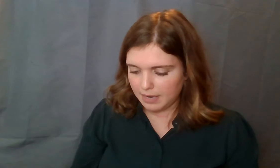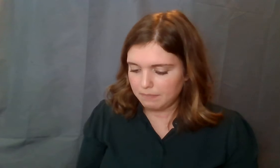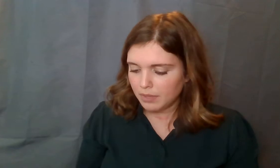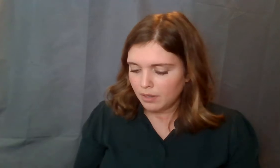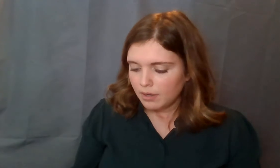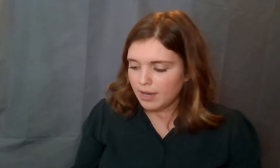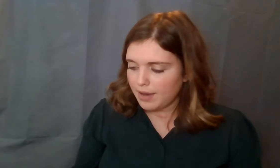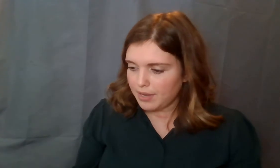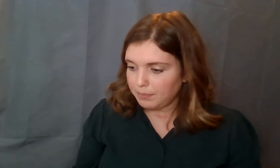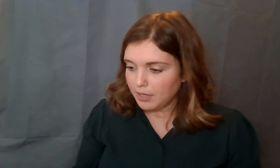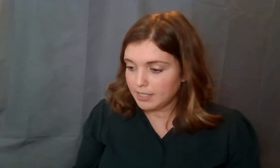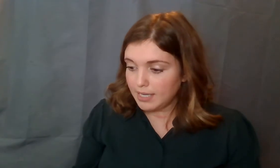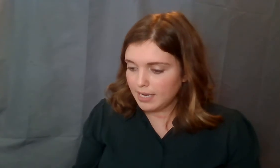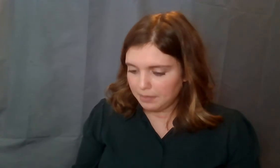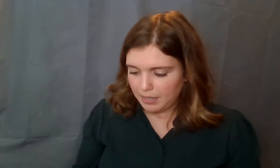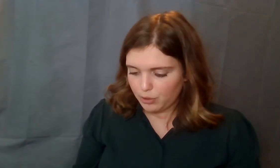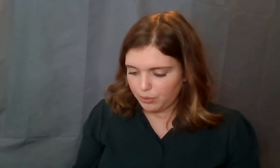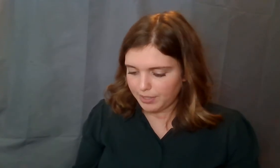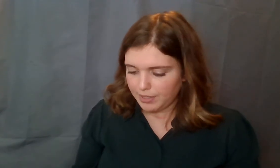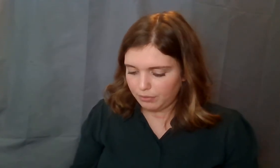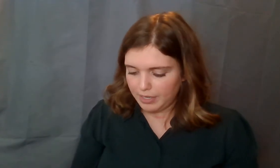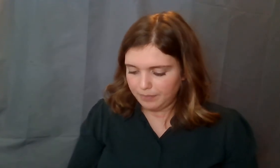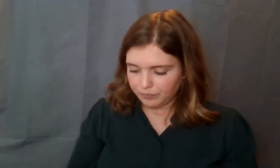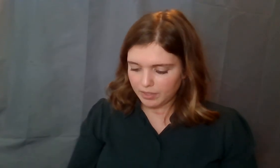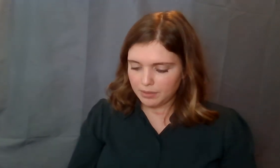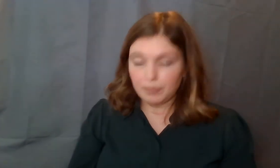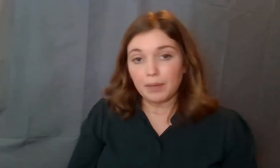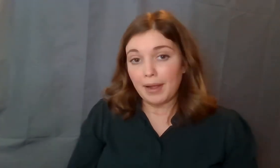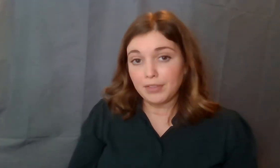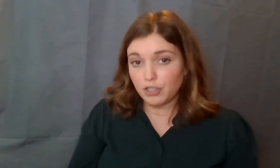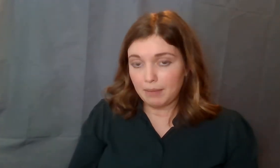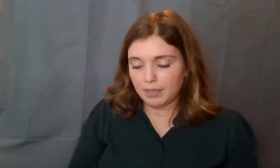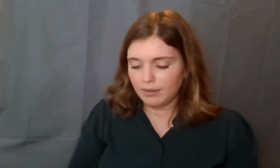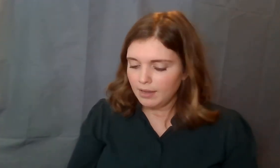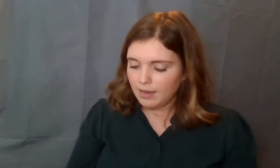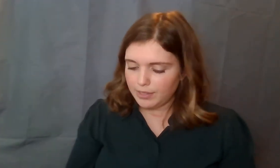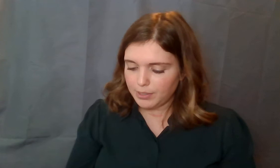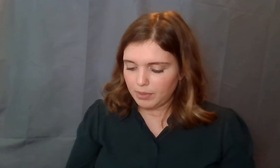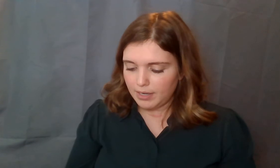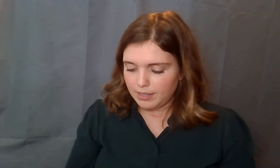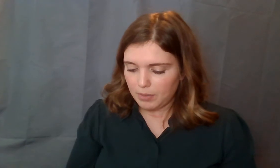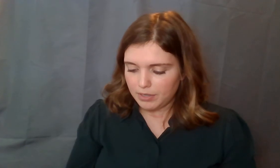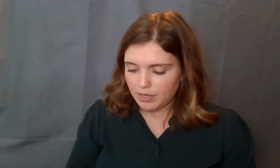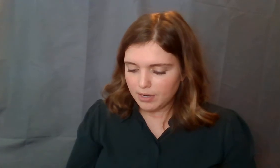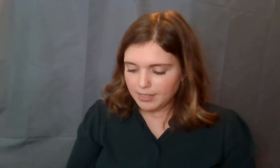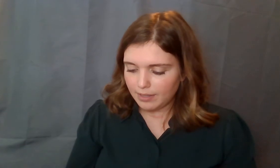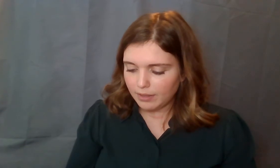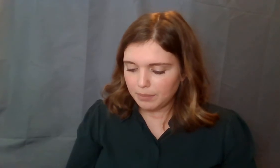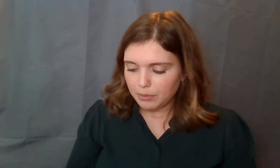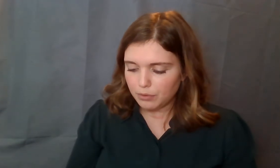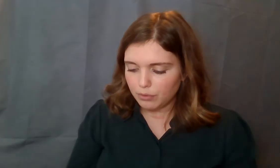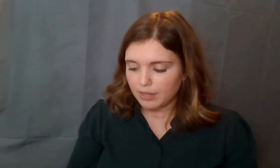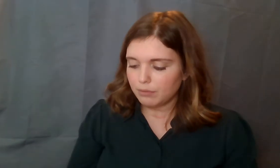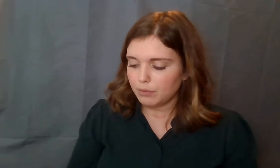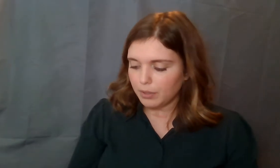time. And then part D on page 263, they bring back the shopping, and this one is when your tongue is slightly protruding through